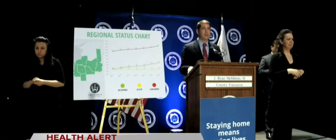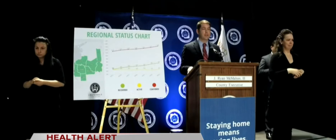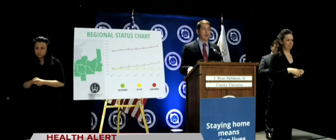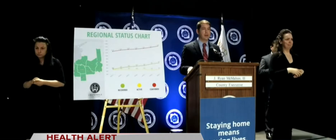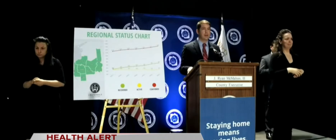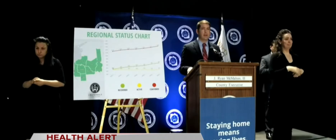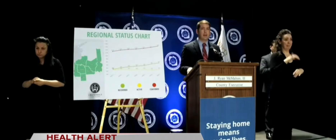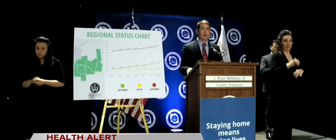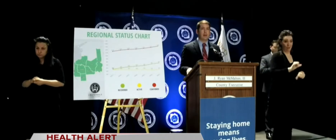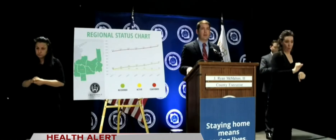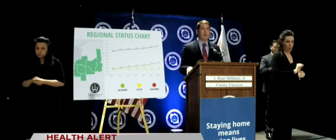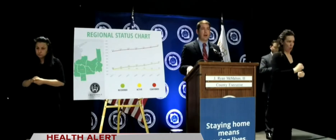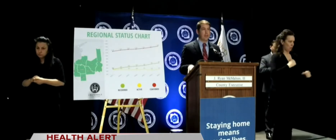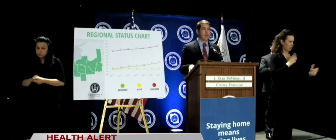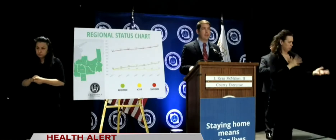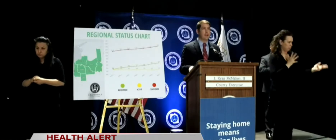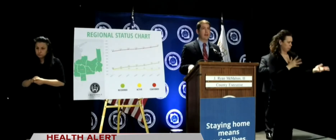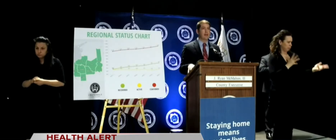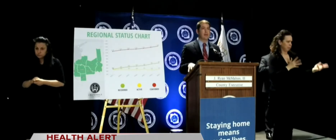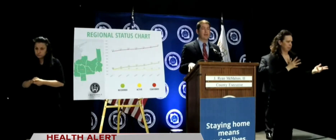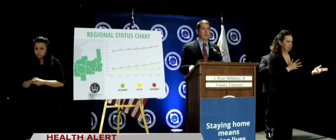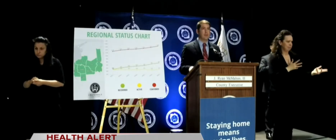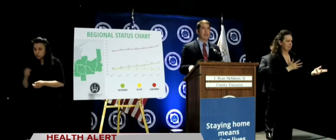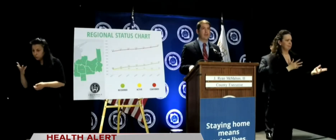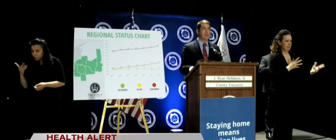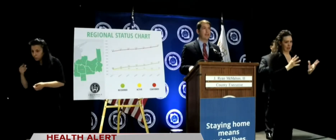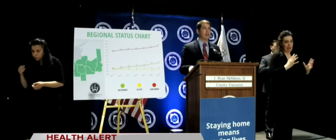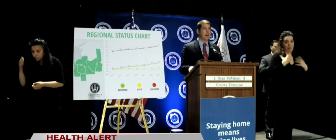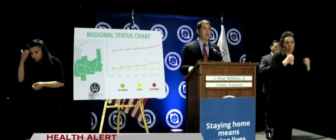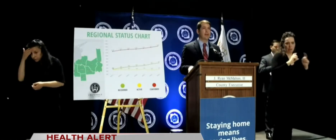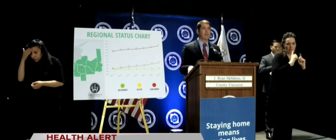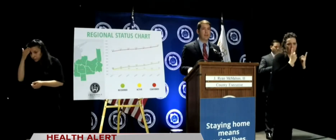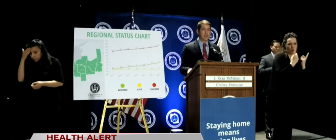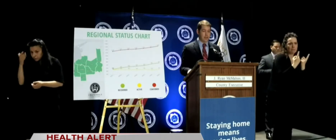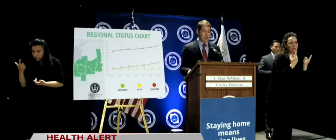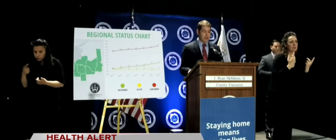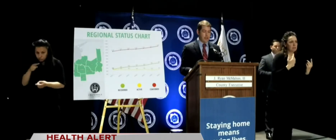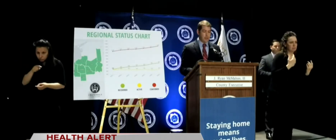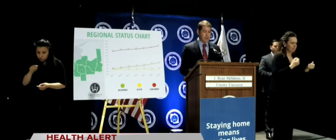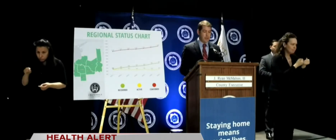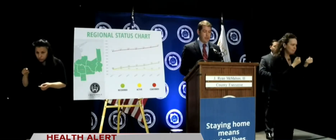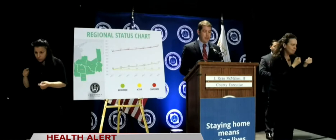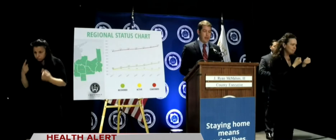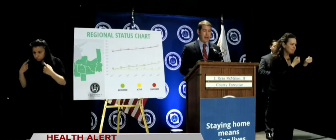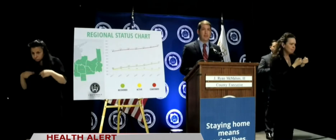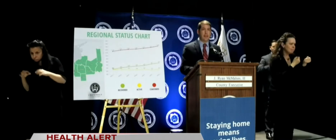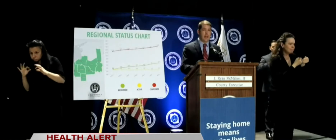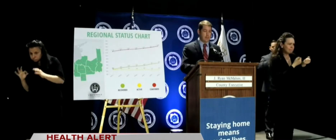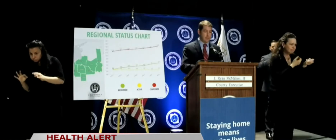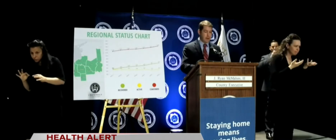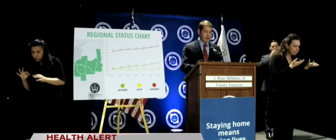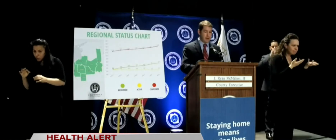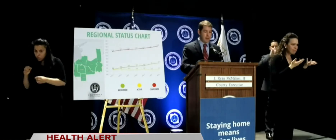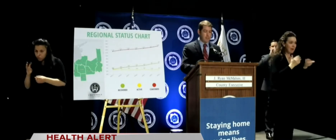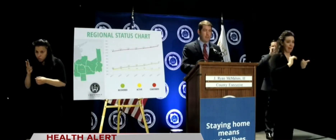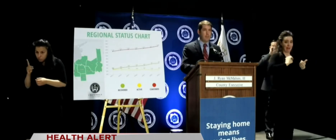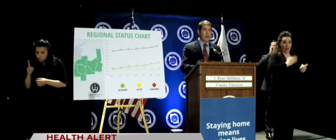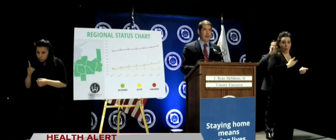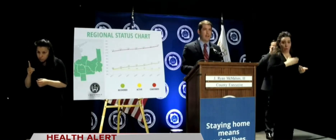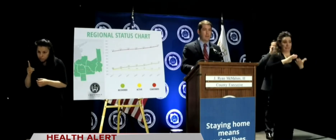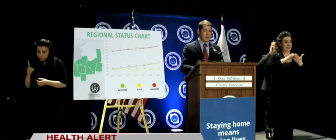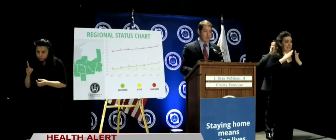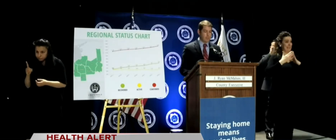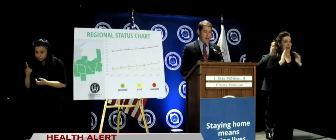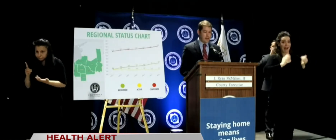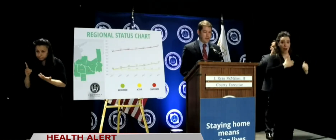a restart, I believe that our community, our city, our county, and our region is going to be ahead of the game